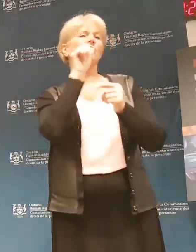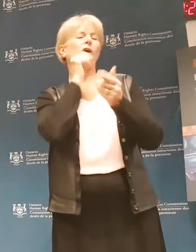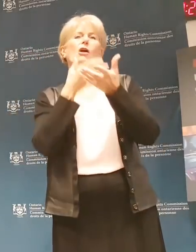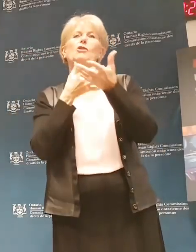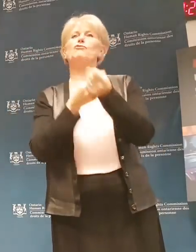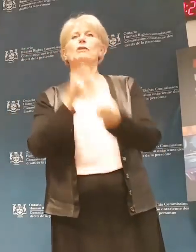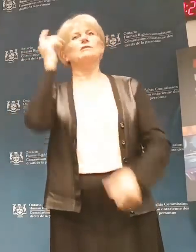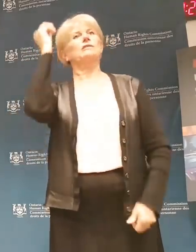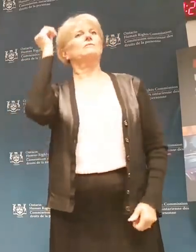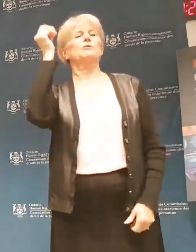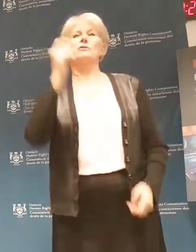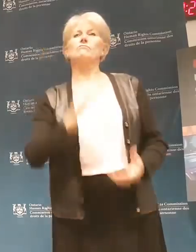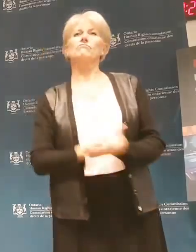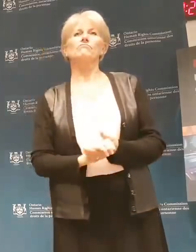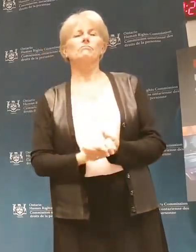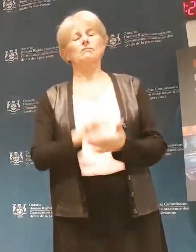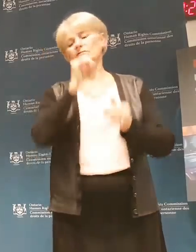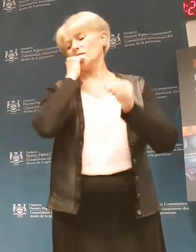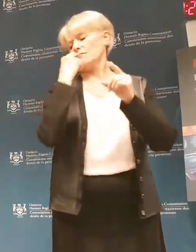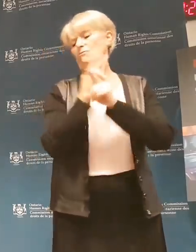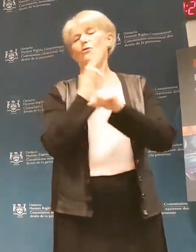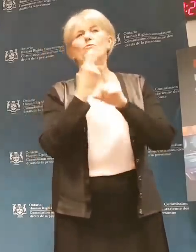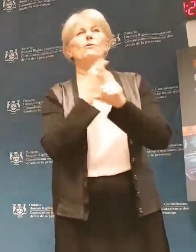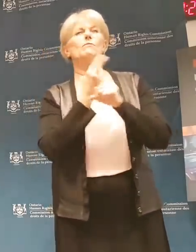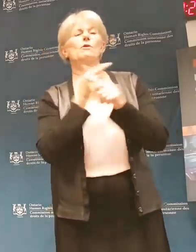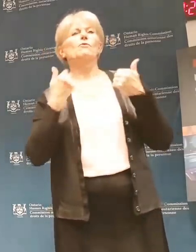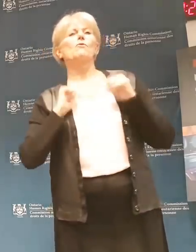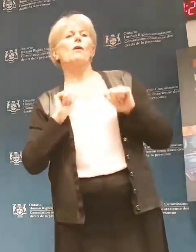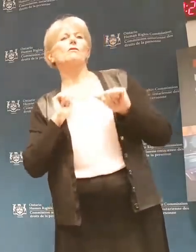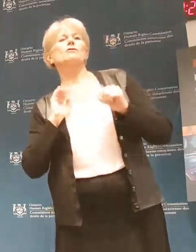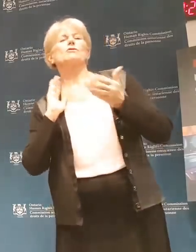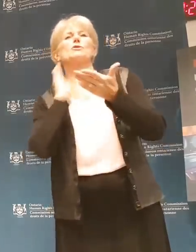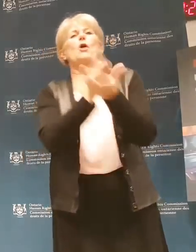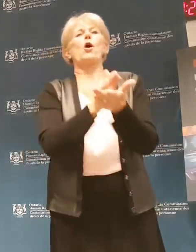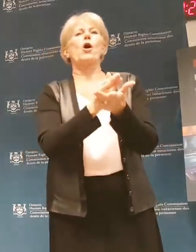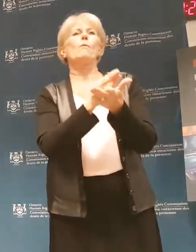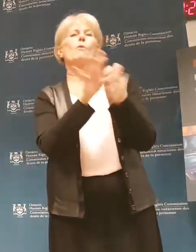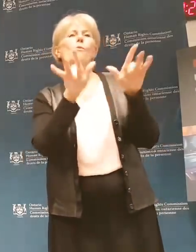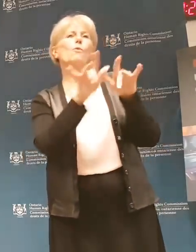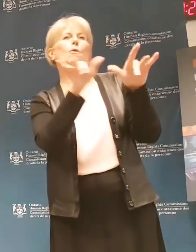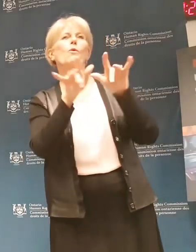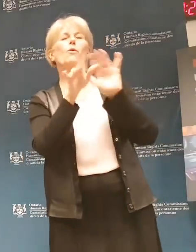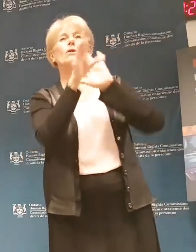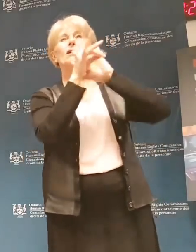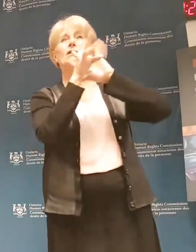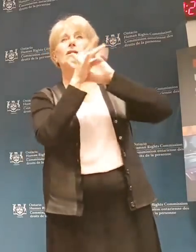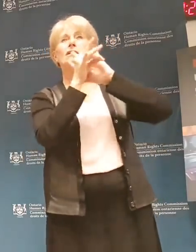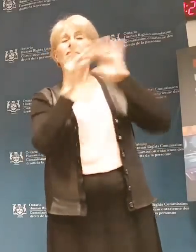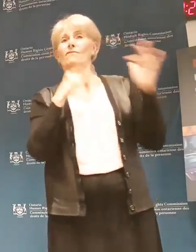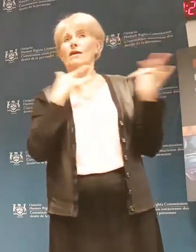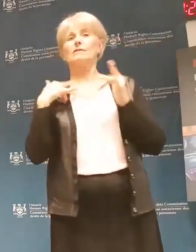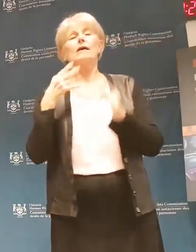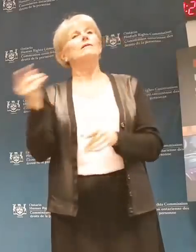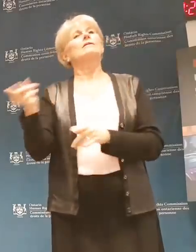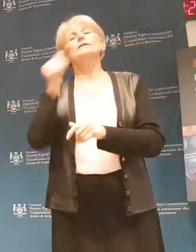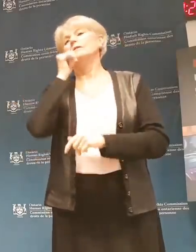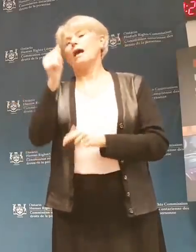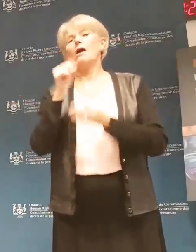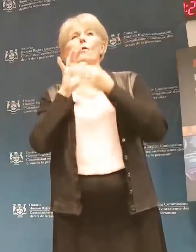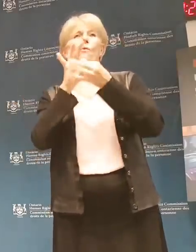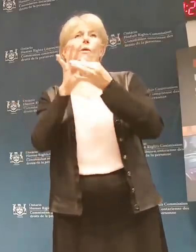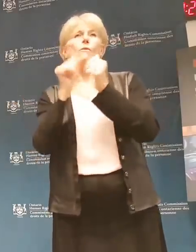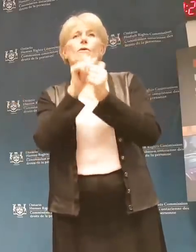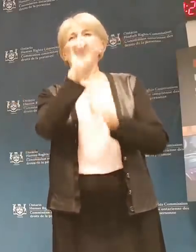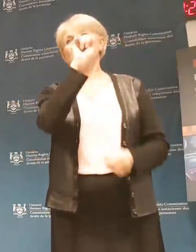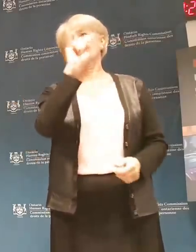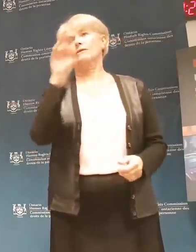untrustworthy testimony, inappropriately tried to stop the recording of events, and failed to cooperate with the